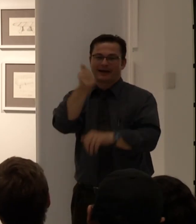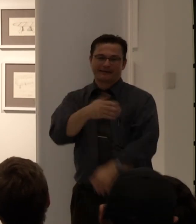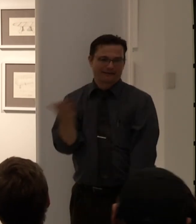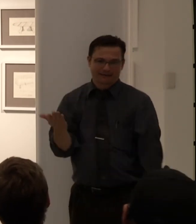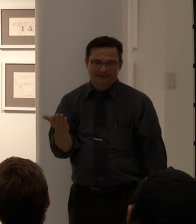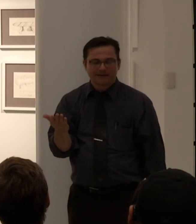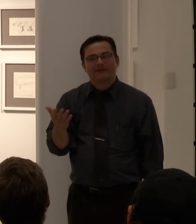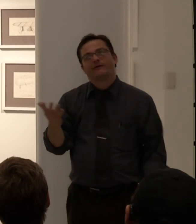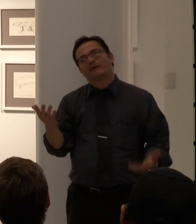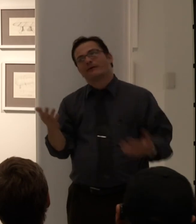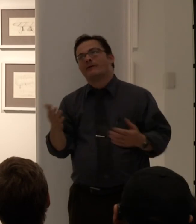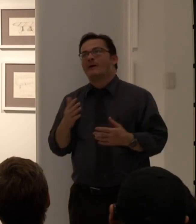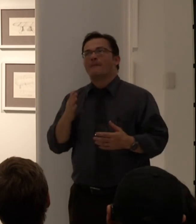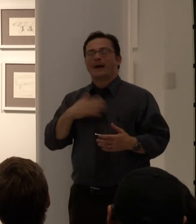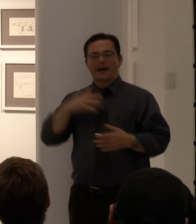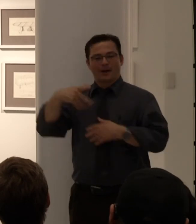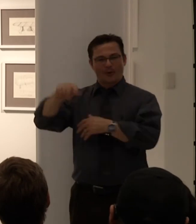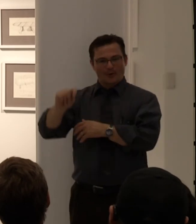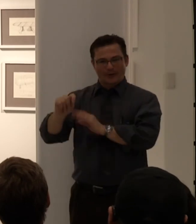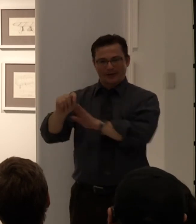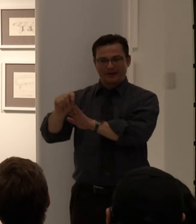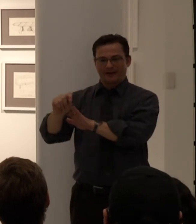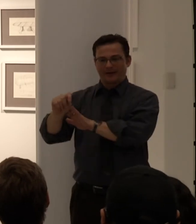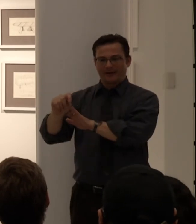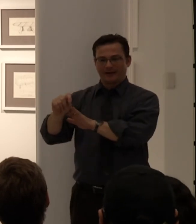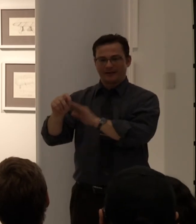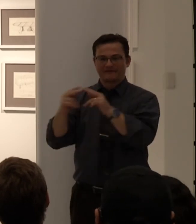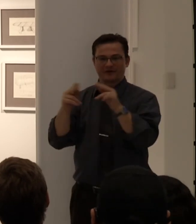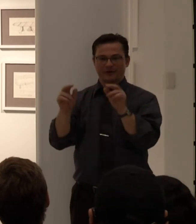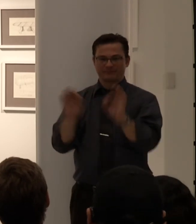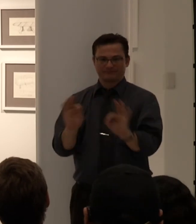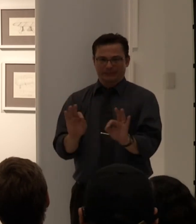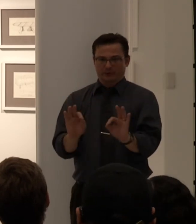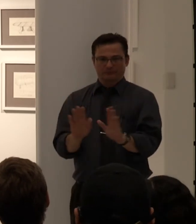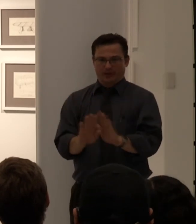So my apartment is very, very minimal.